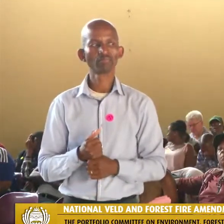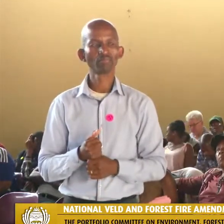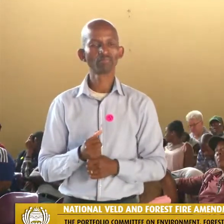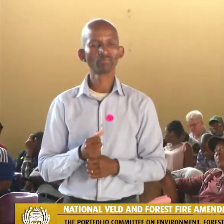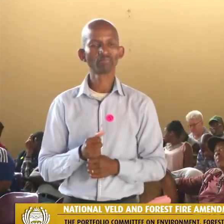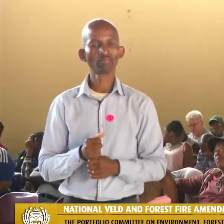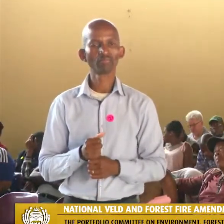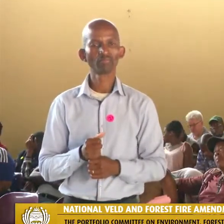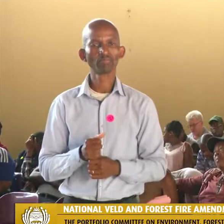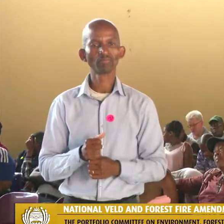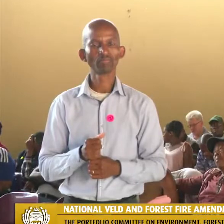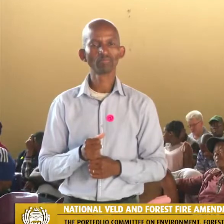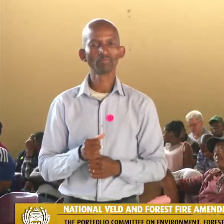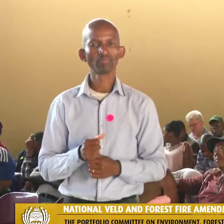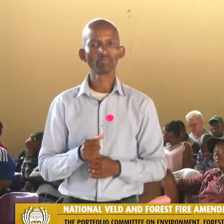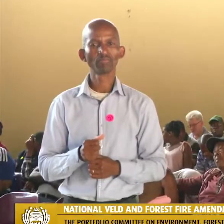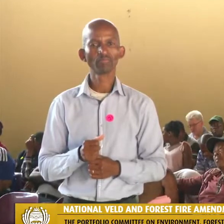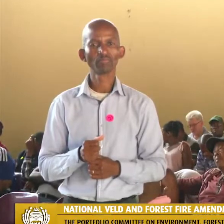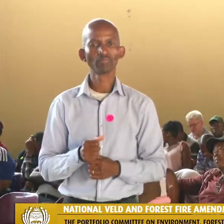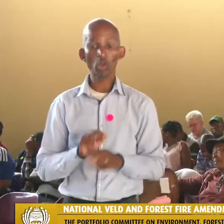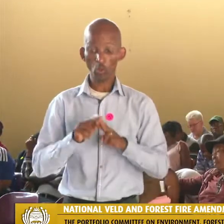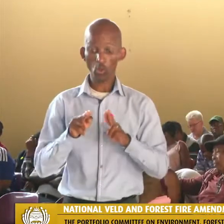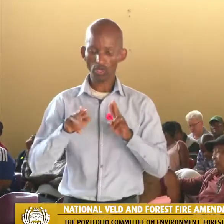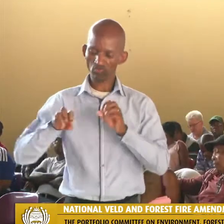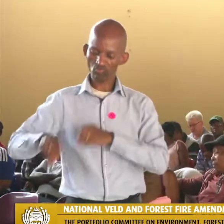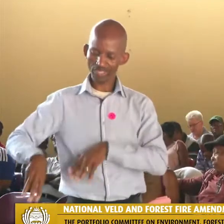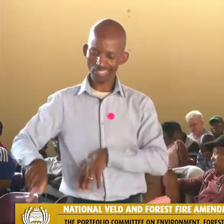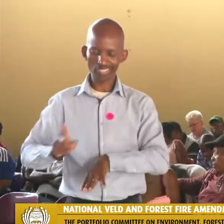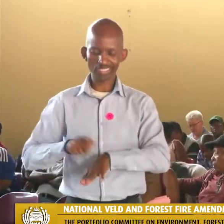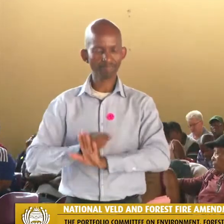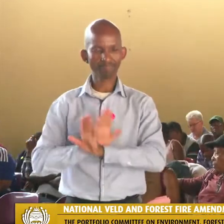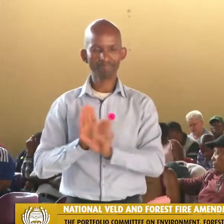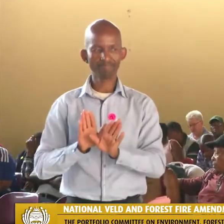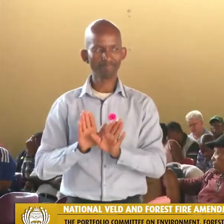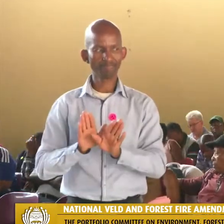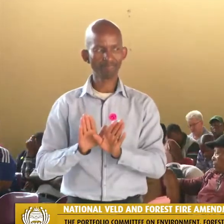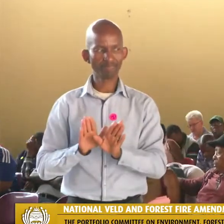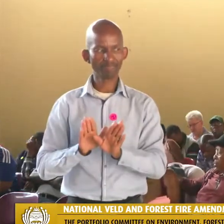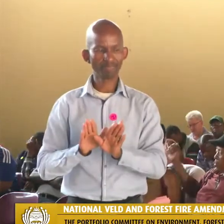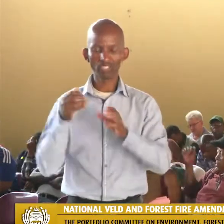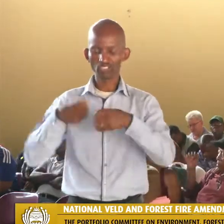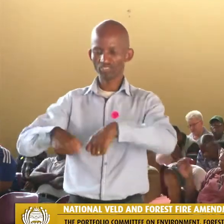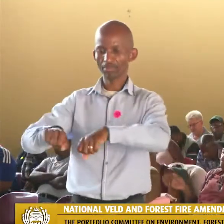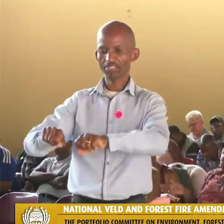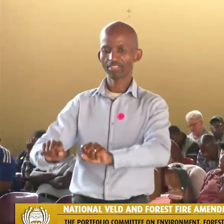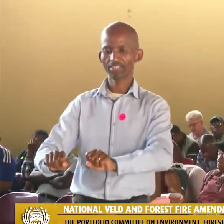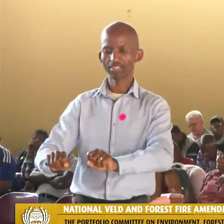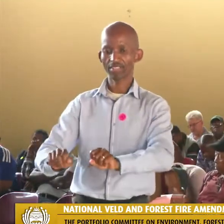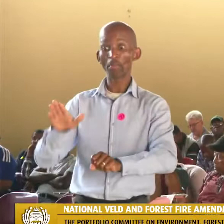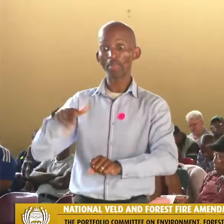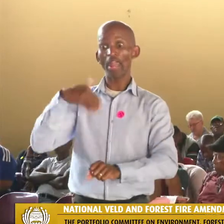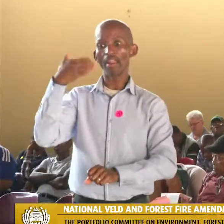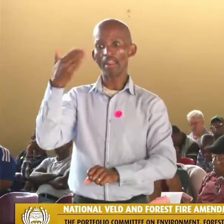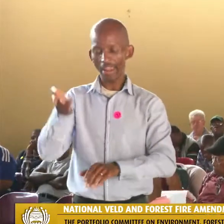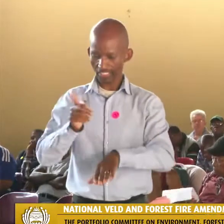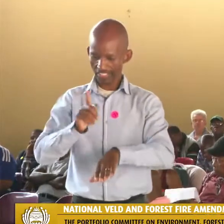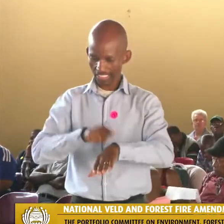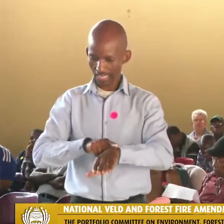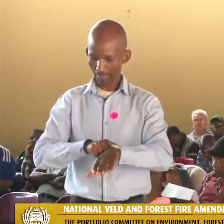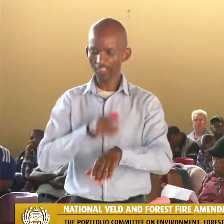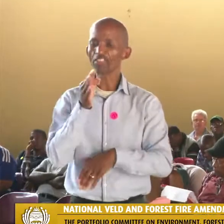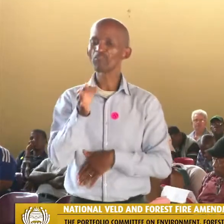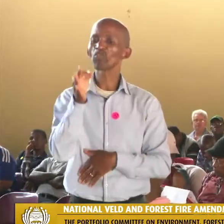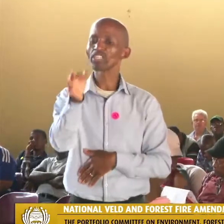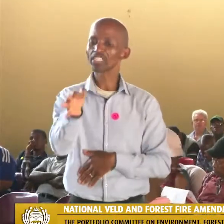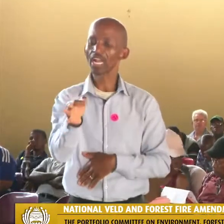of fire Ntle le go senya nako. without wasting any time. Modulasetulo, next time in the near future